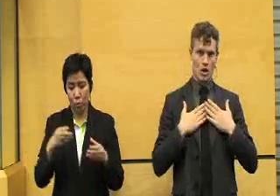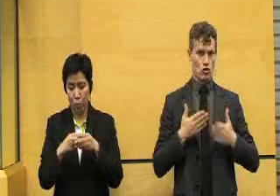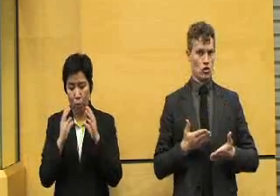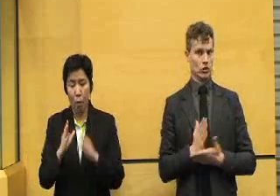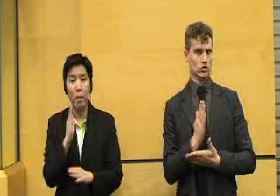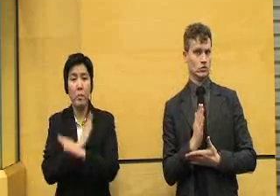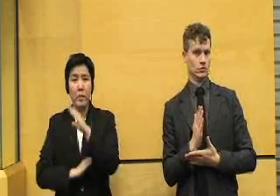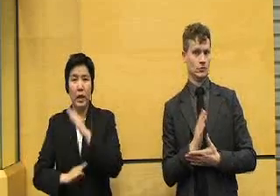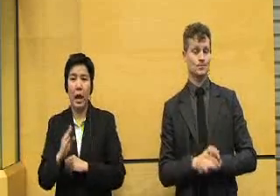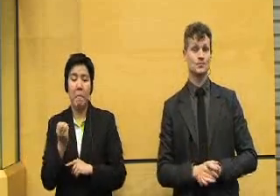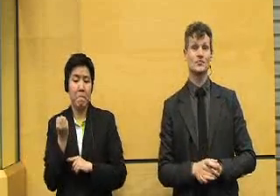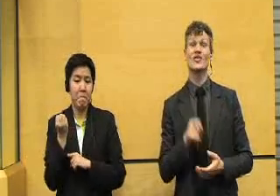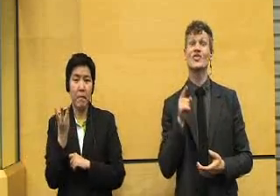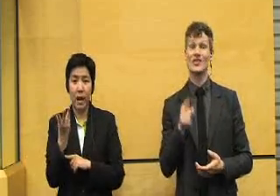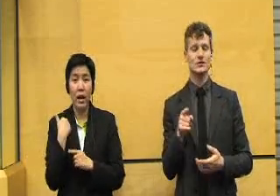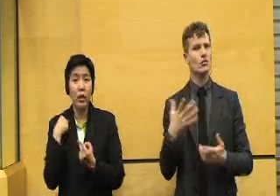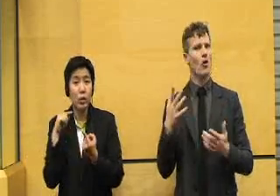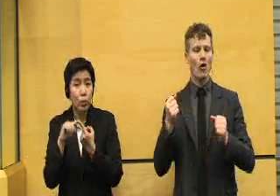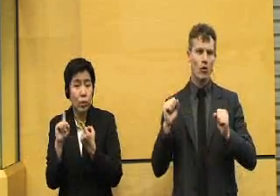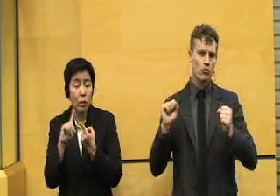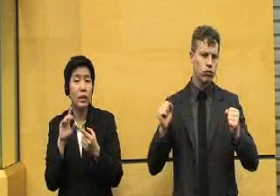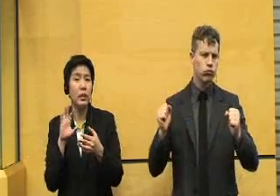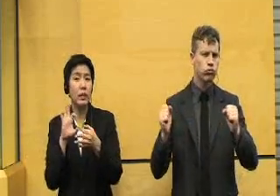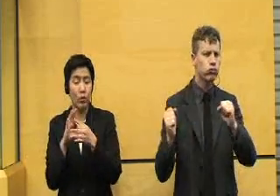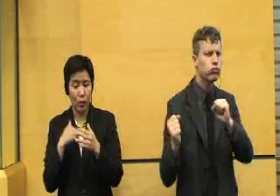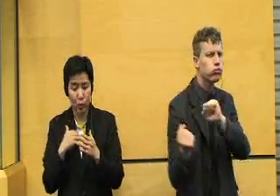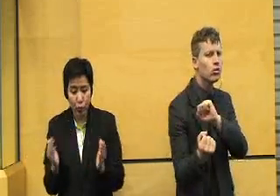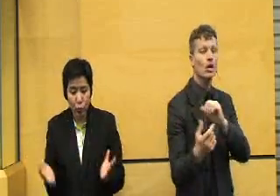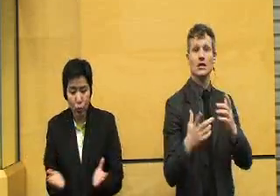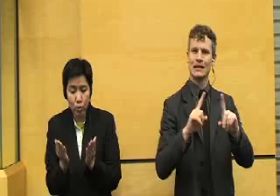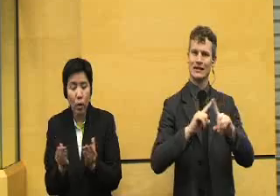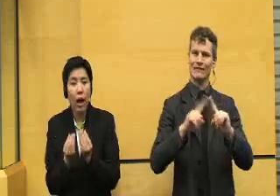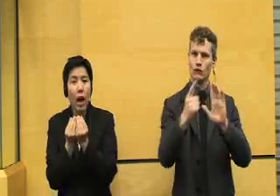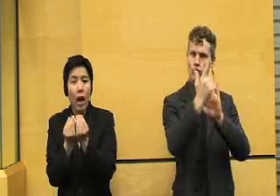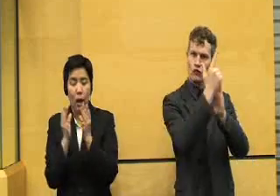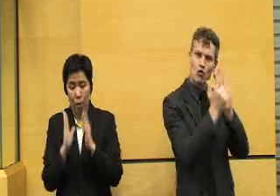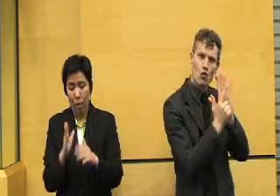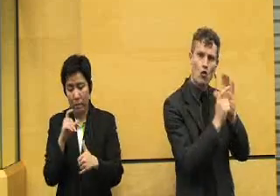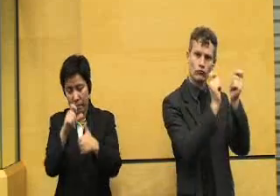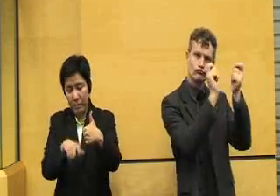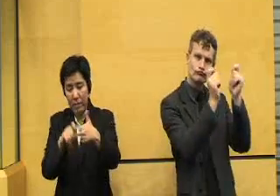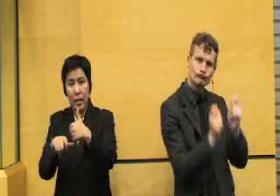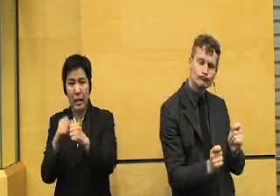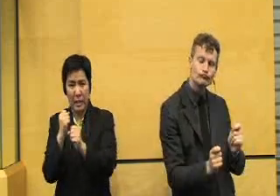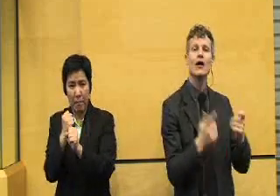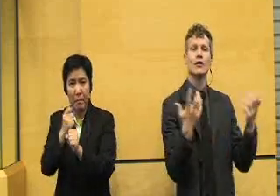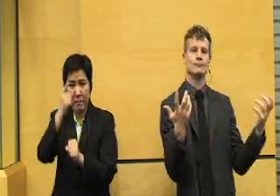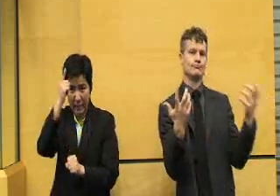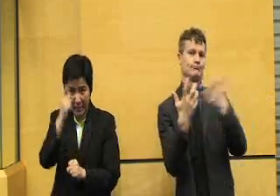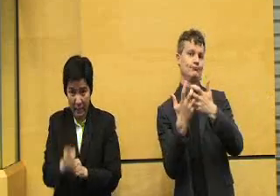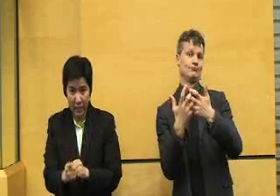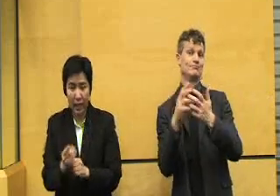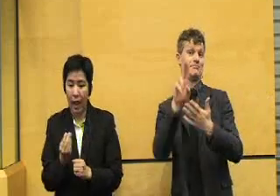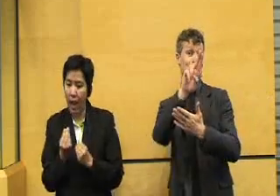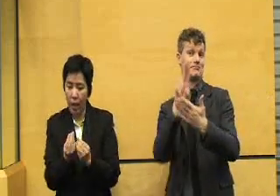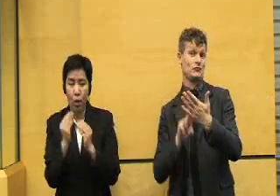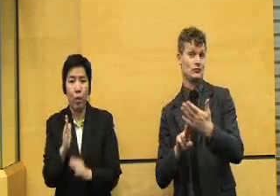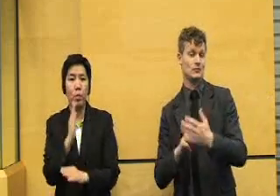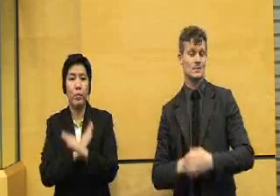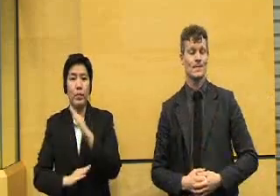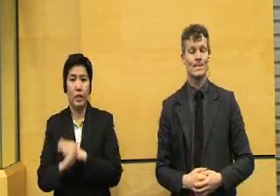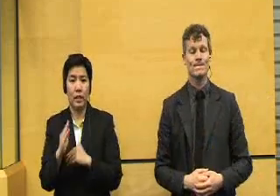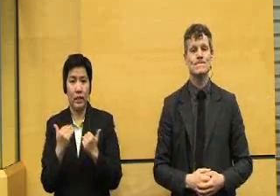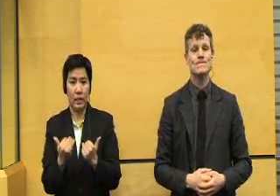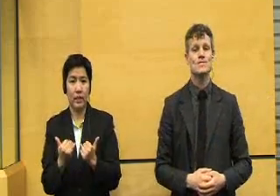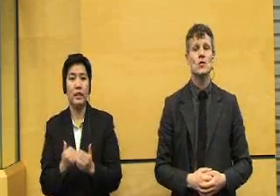for changes in both legislation and practices in ways that are more consistent with the Convention. But despite some